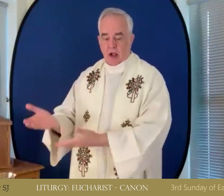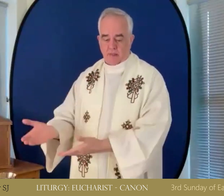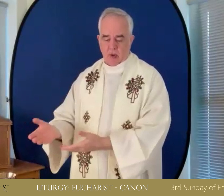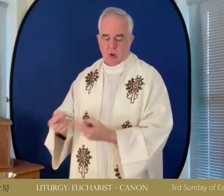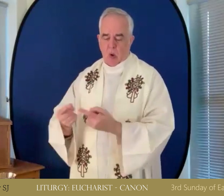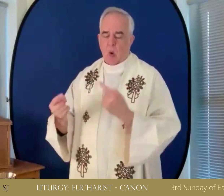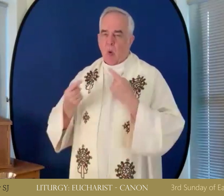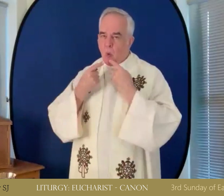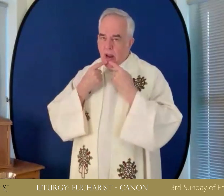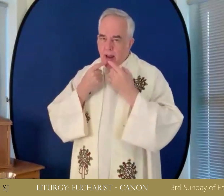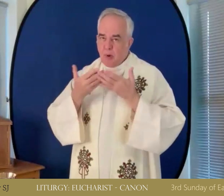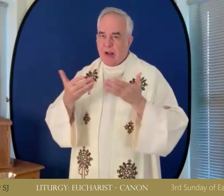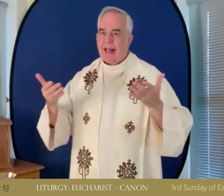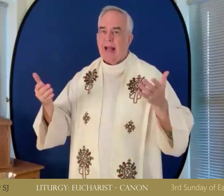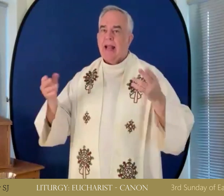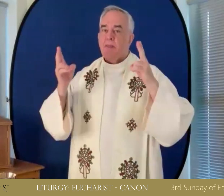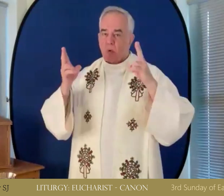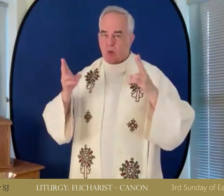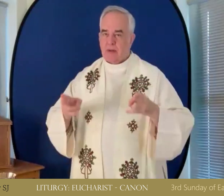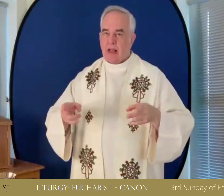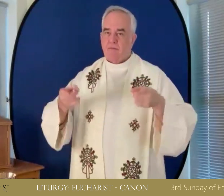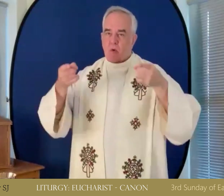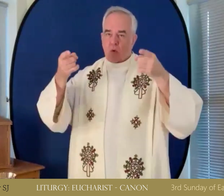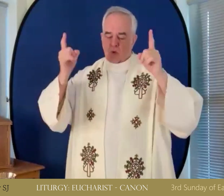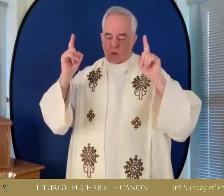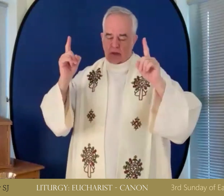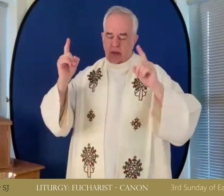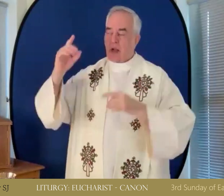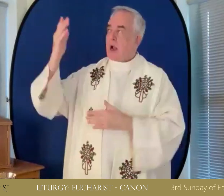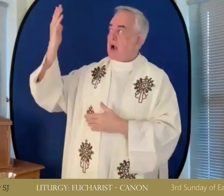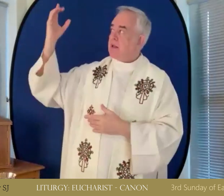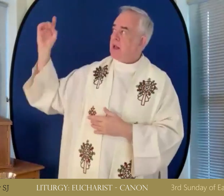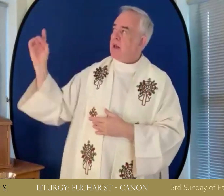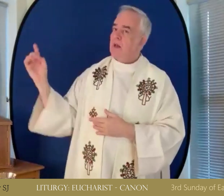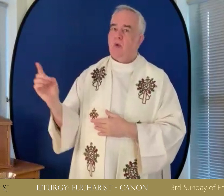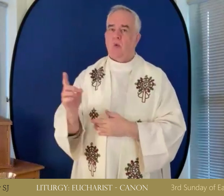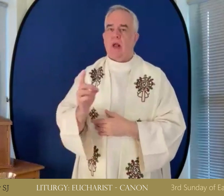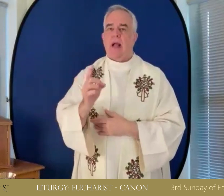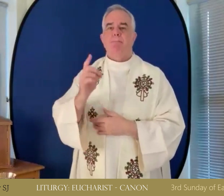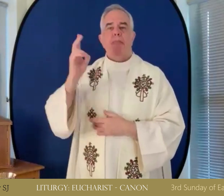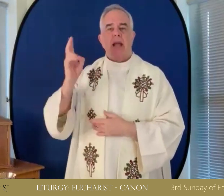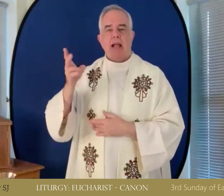cup, we proclaim your death, O Lord, until you come again.